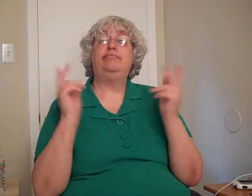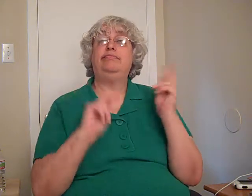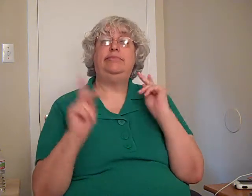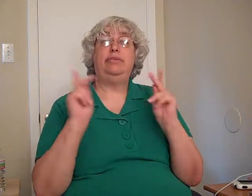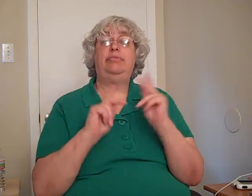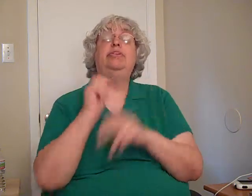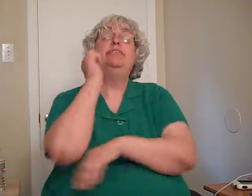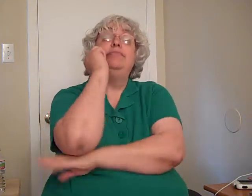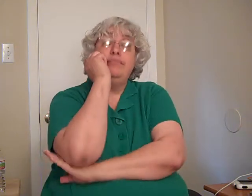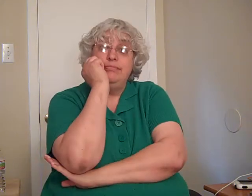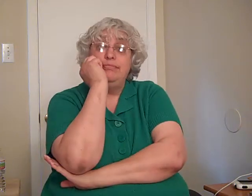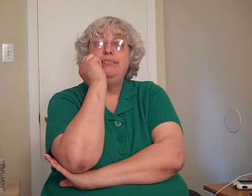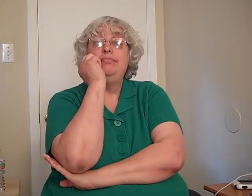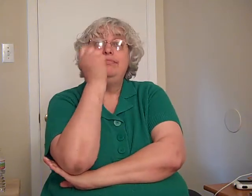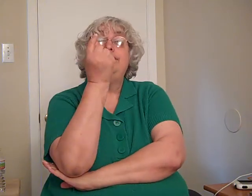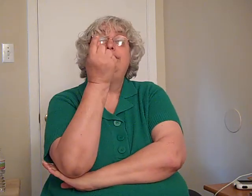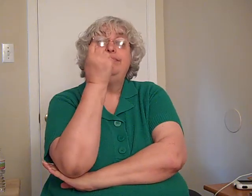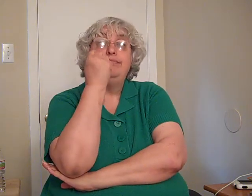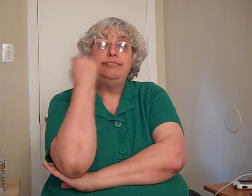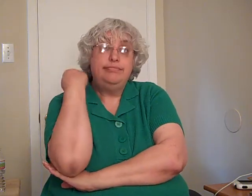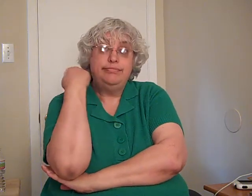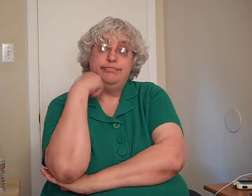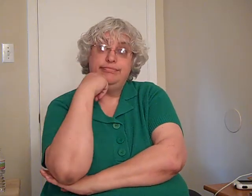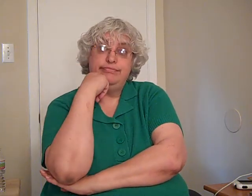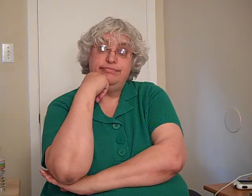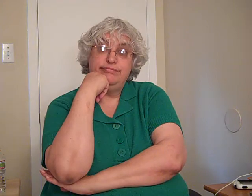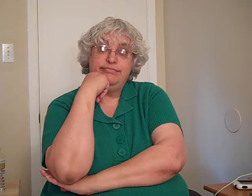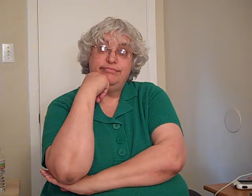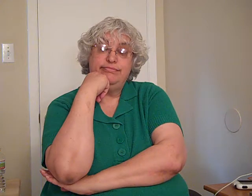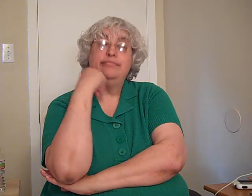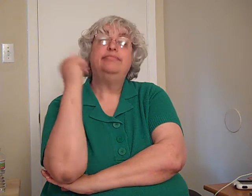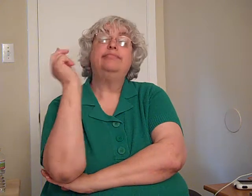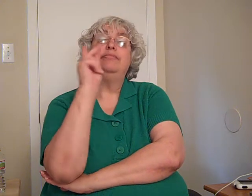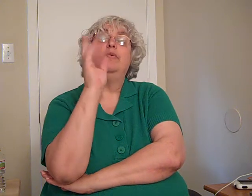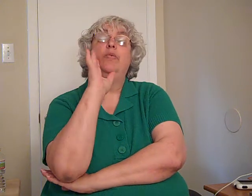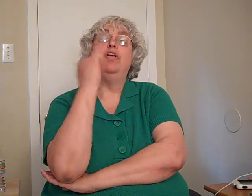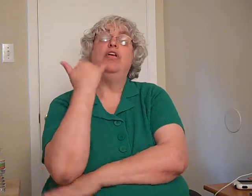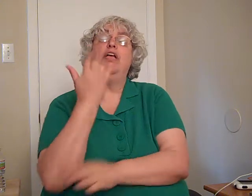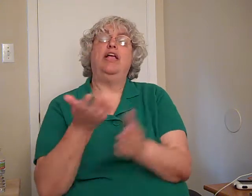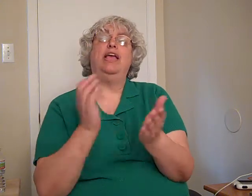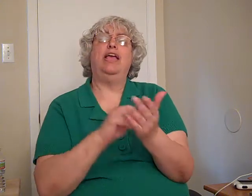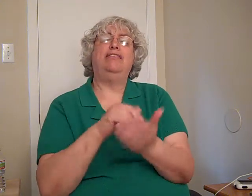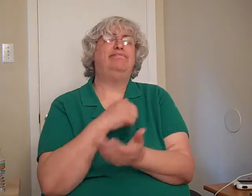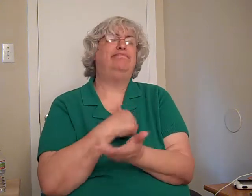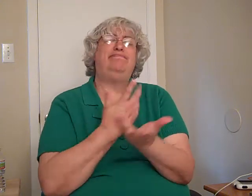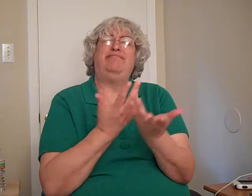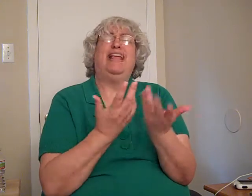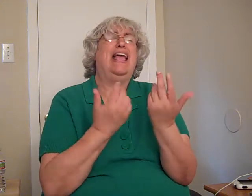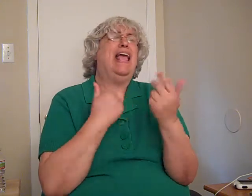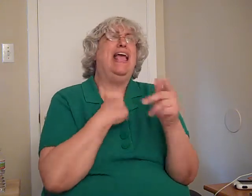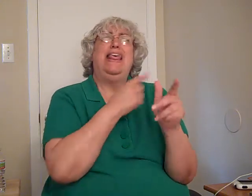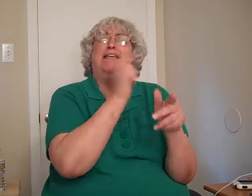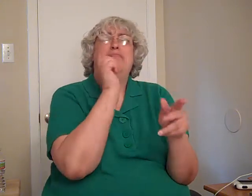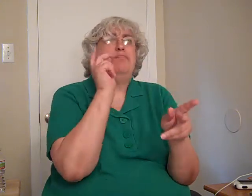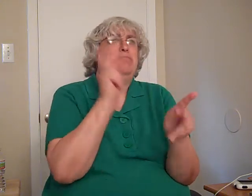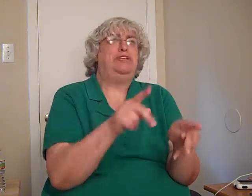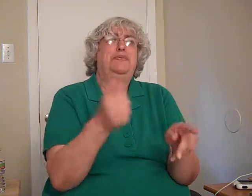hearing you, but they're not hearing you. And then those are the people that many of you will call me up and say, I can't seem to get this person to join. My thing is, you're